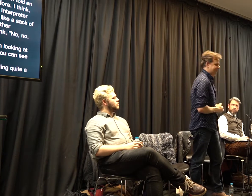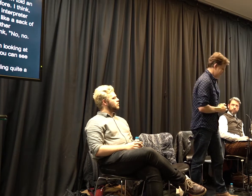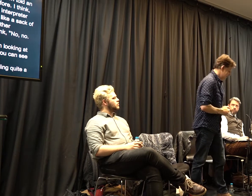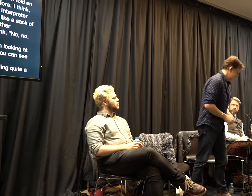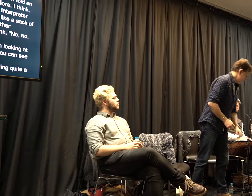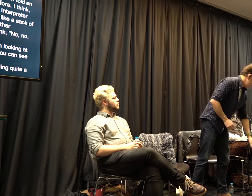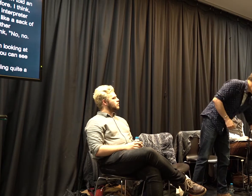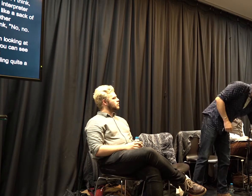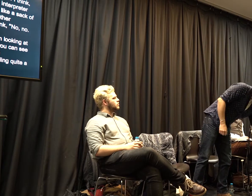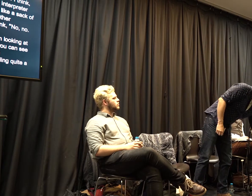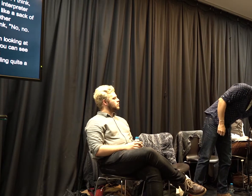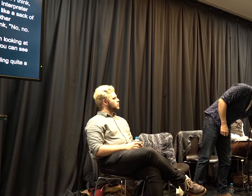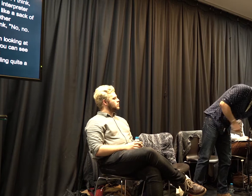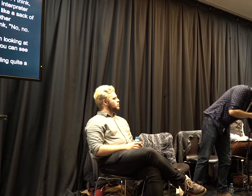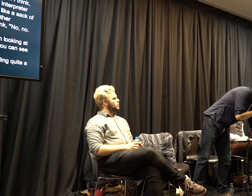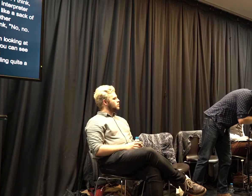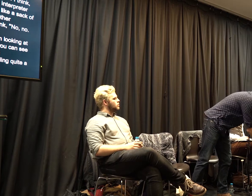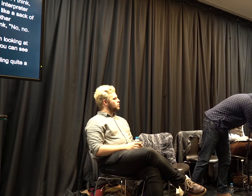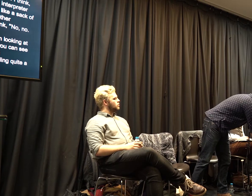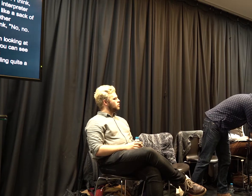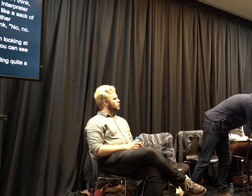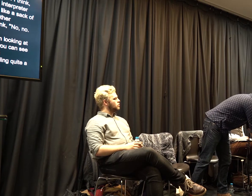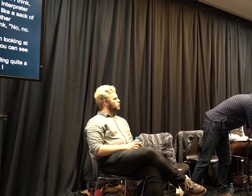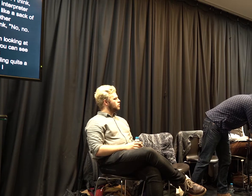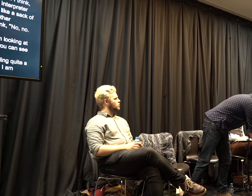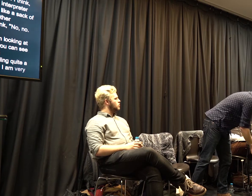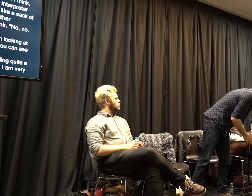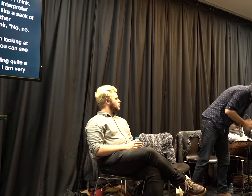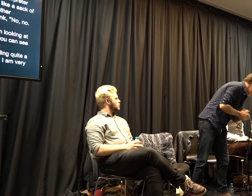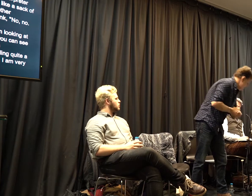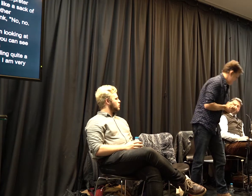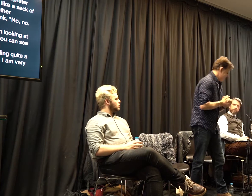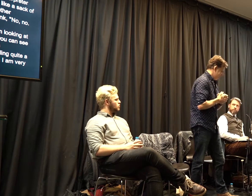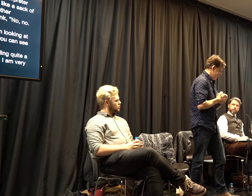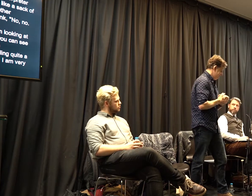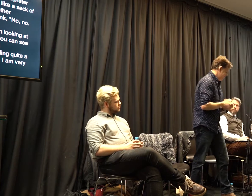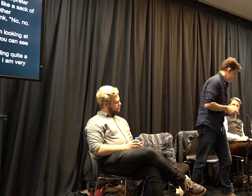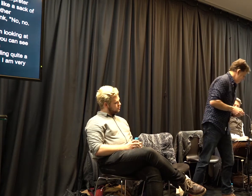difficult. I'm very fussy about who I will go and see.